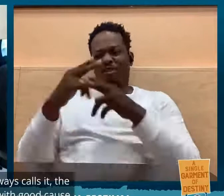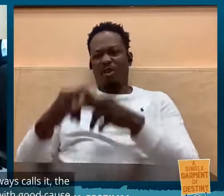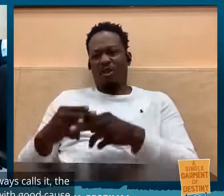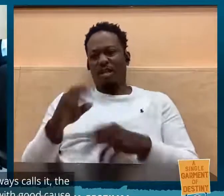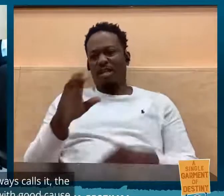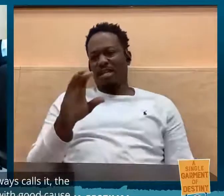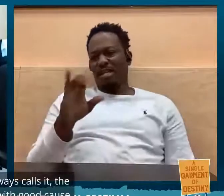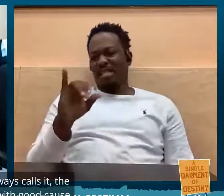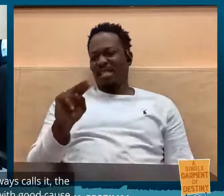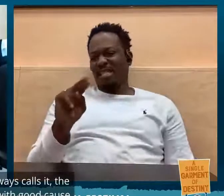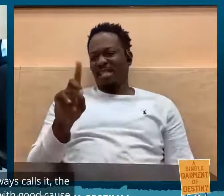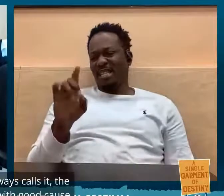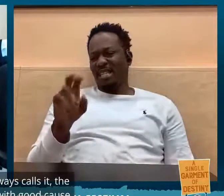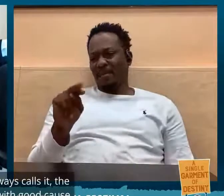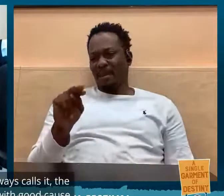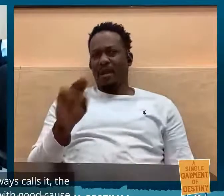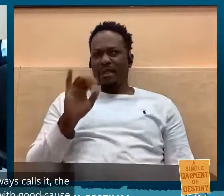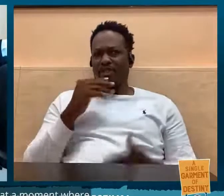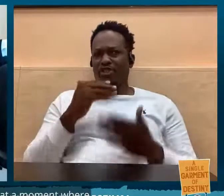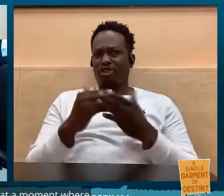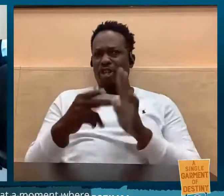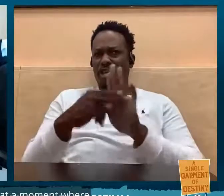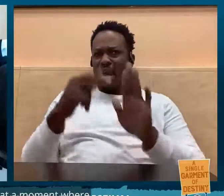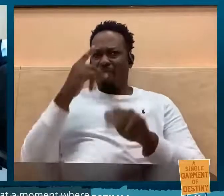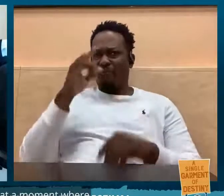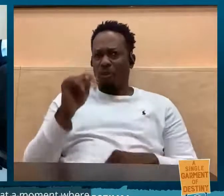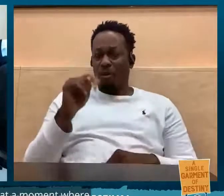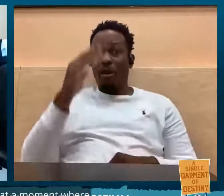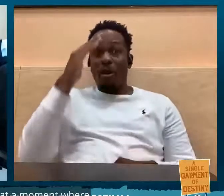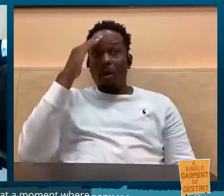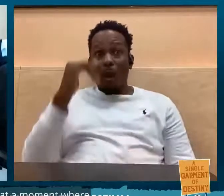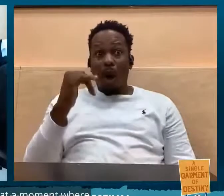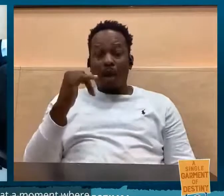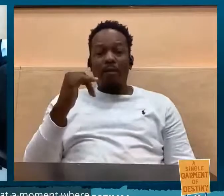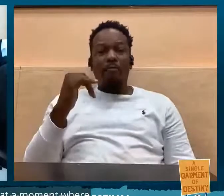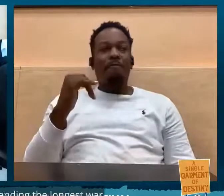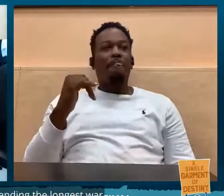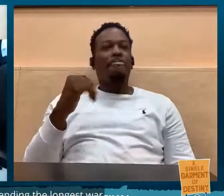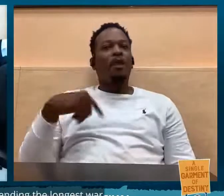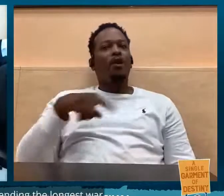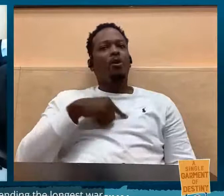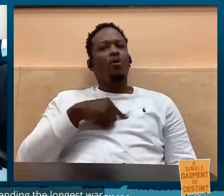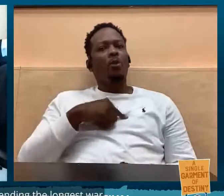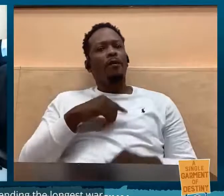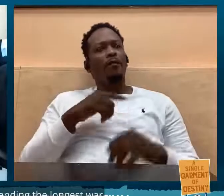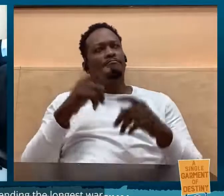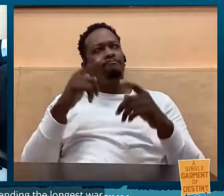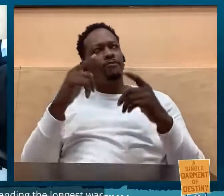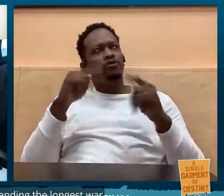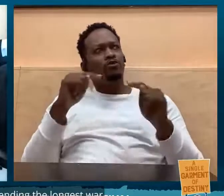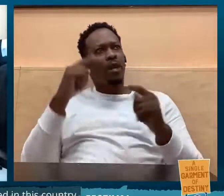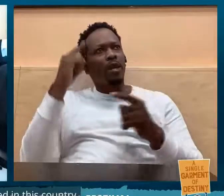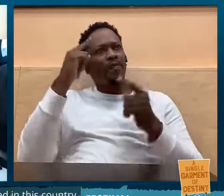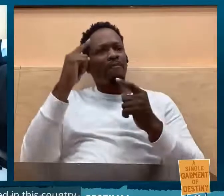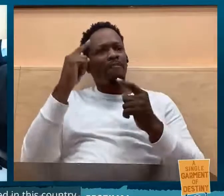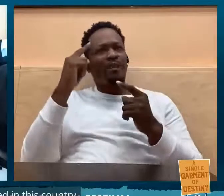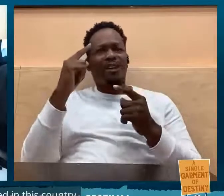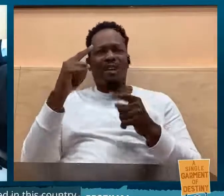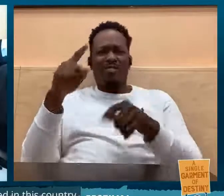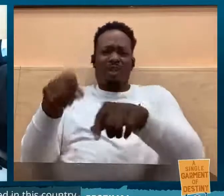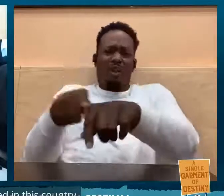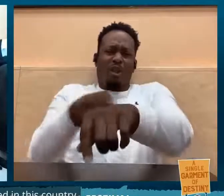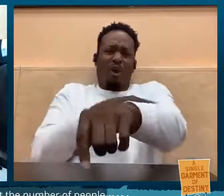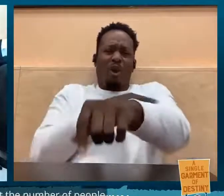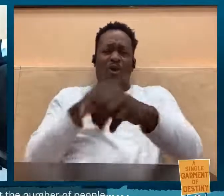syndemic, with good cause. Or we are also at a moment where we are looking at ending the longest war that we've had